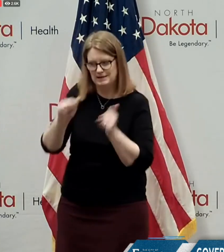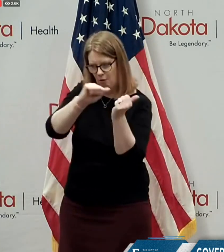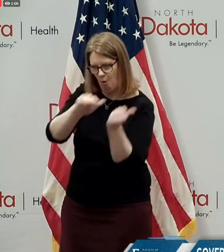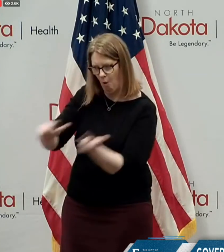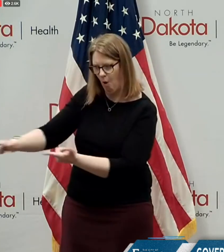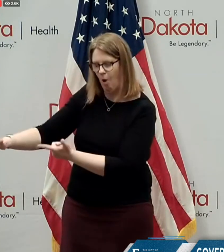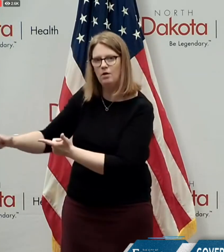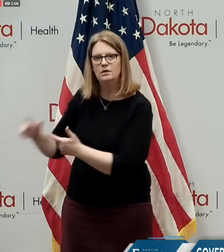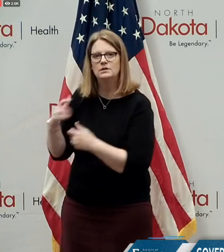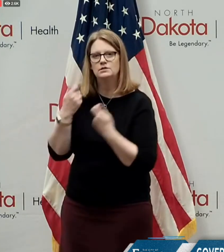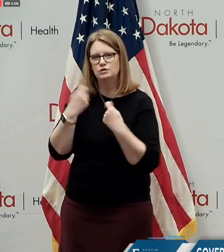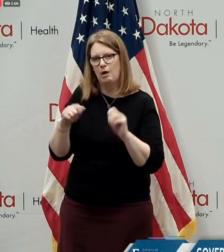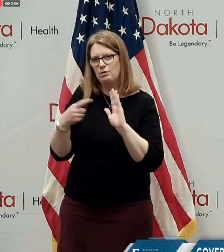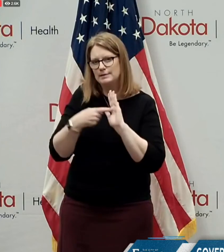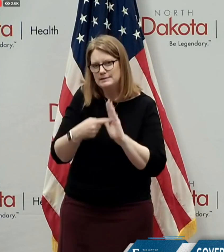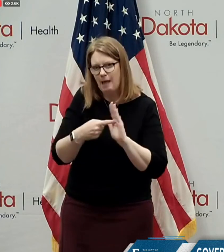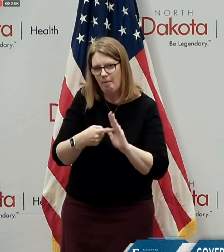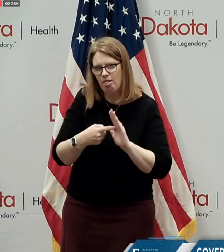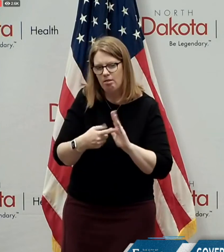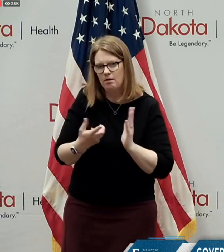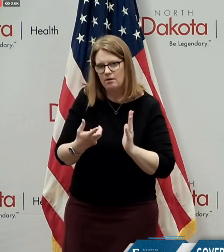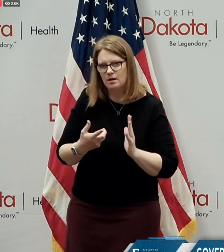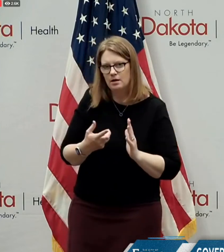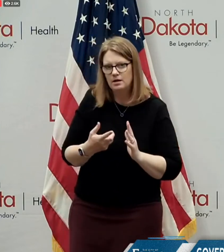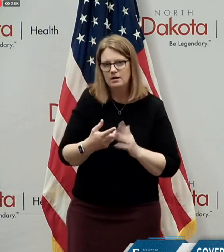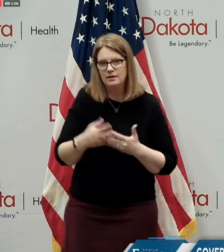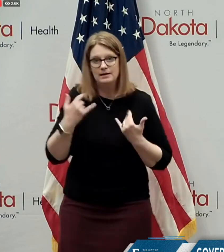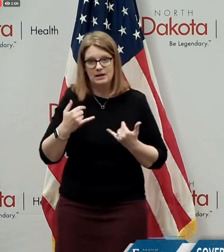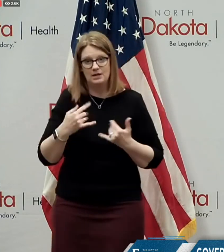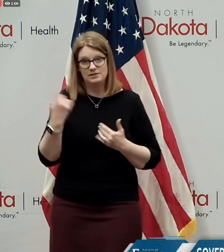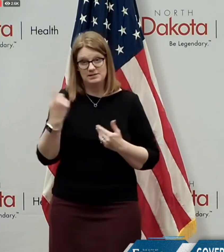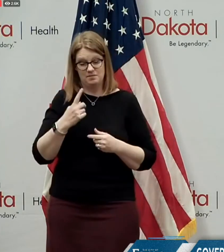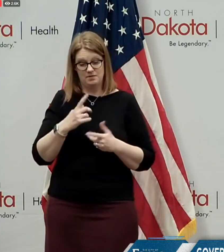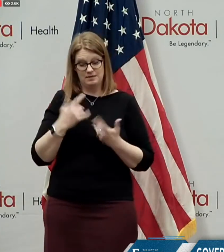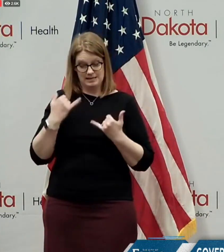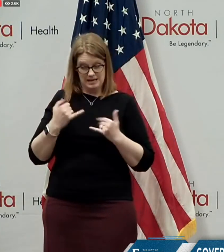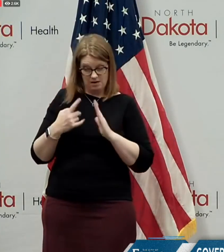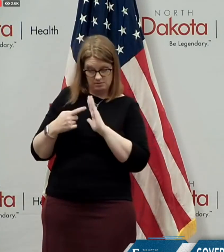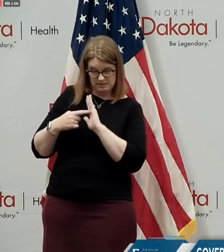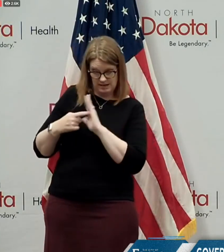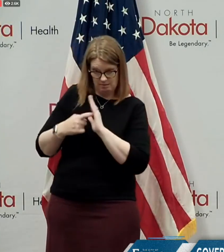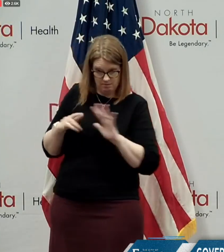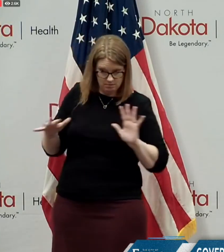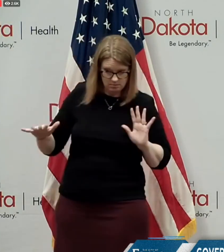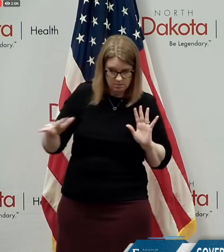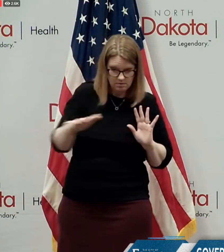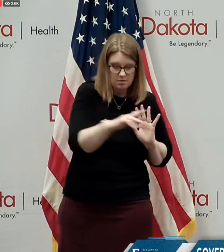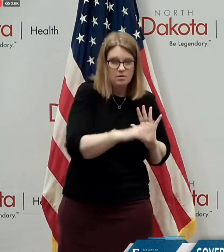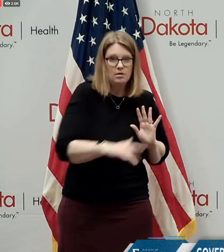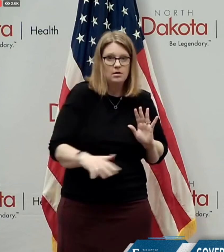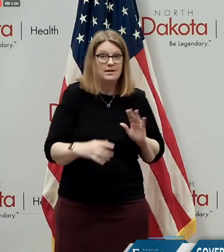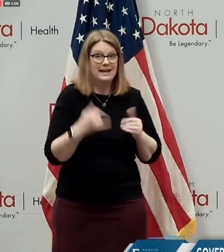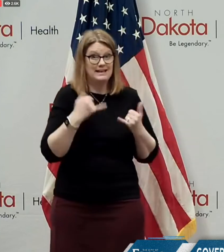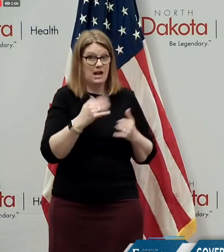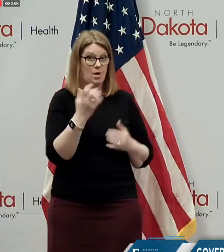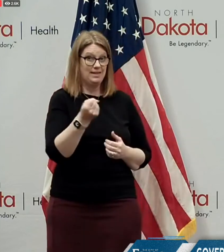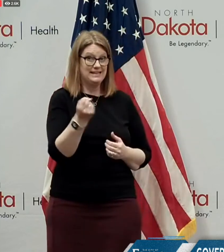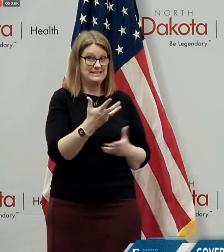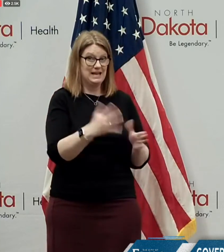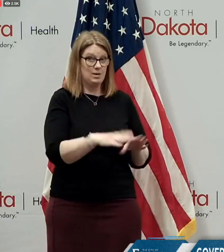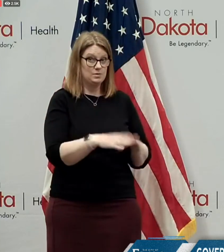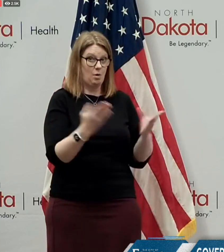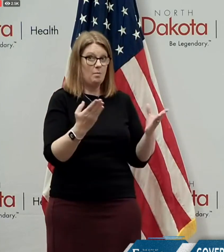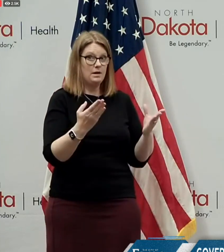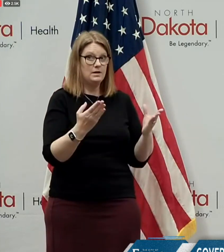a sampling. So once we get that done, something else that has been established now, as we know, our casino has opened, and we're gonna